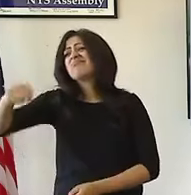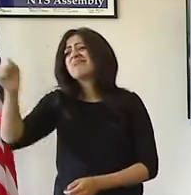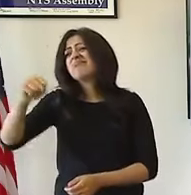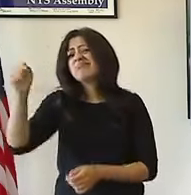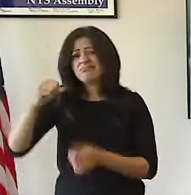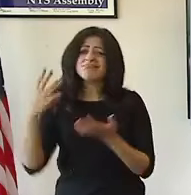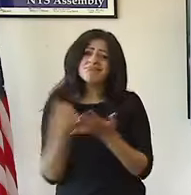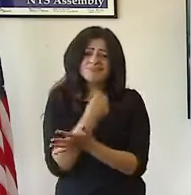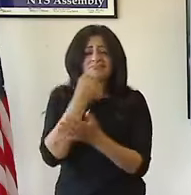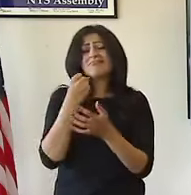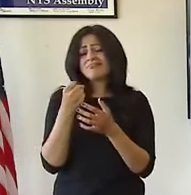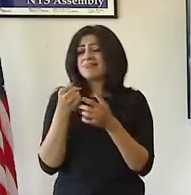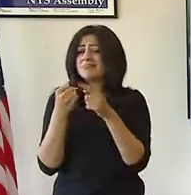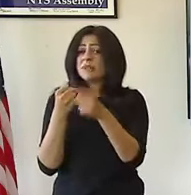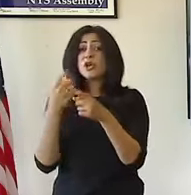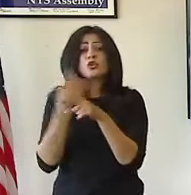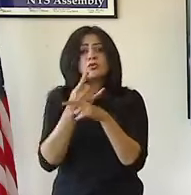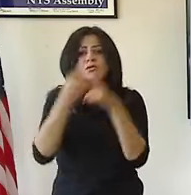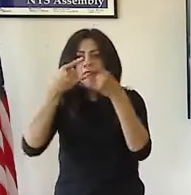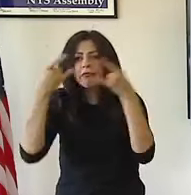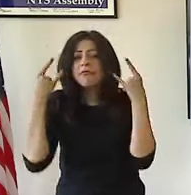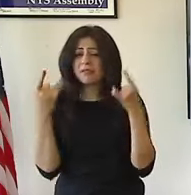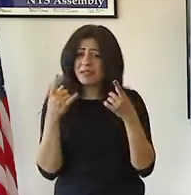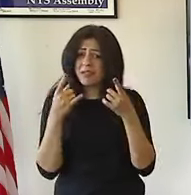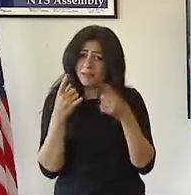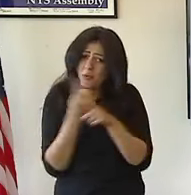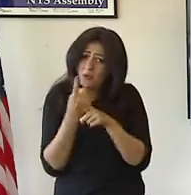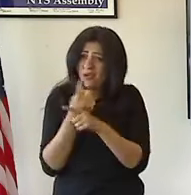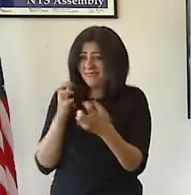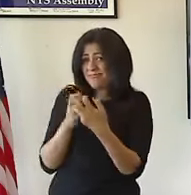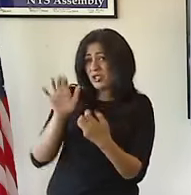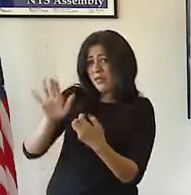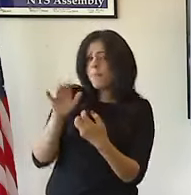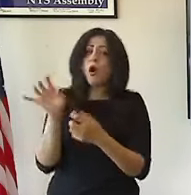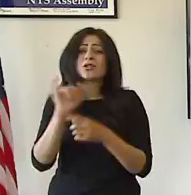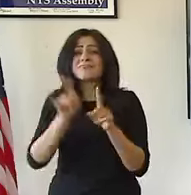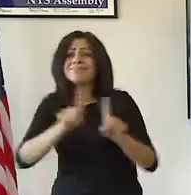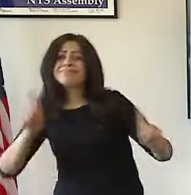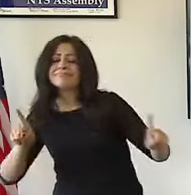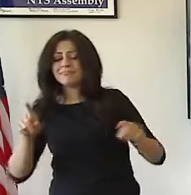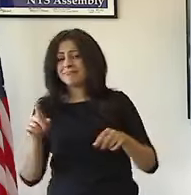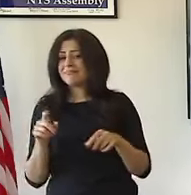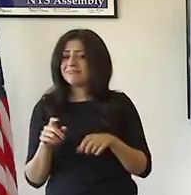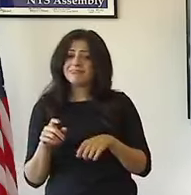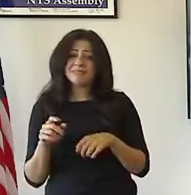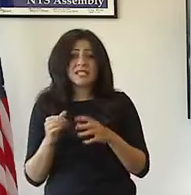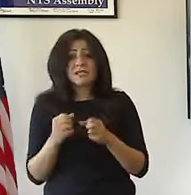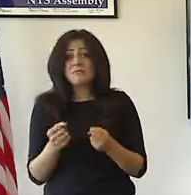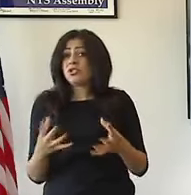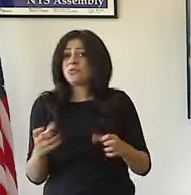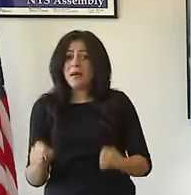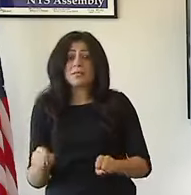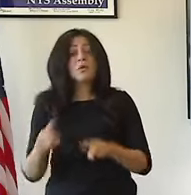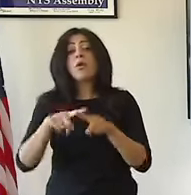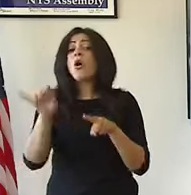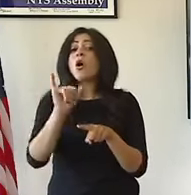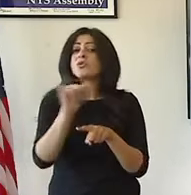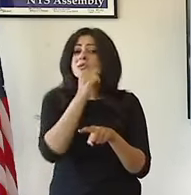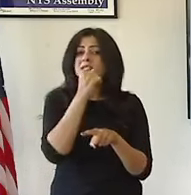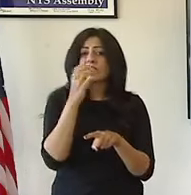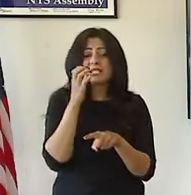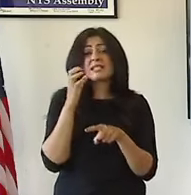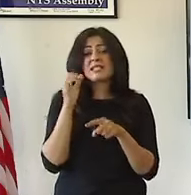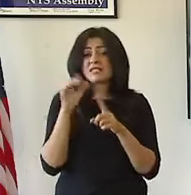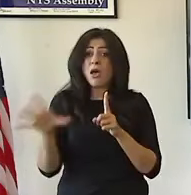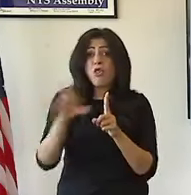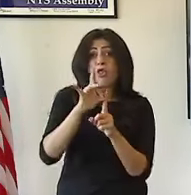should remember that using a face covering is appropriate, social distancing is appropriate, that in particular seniors we know can